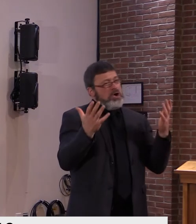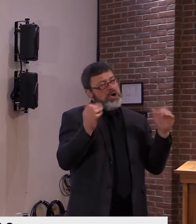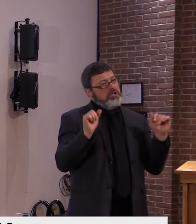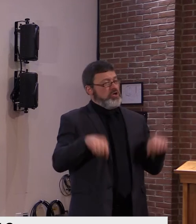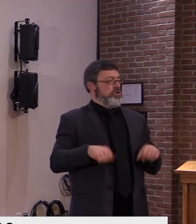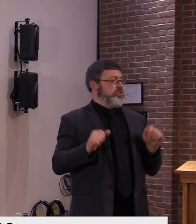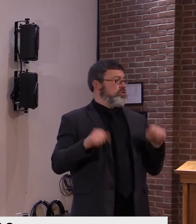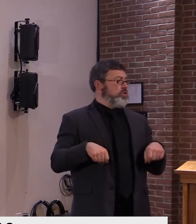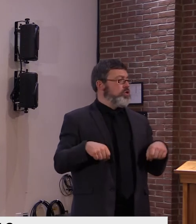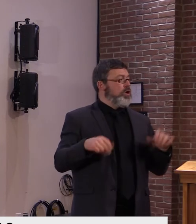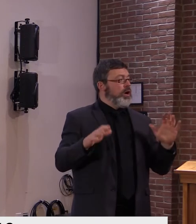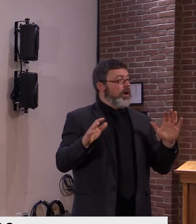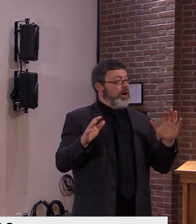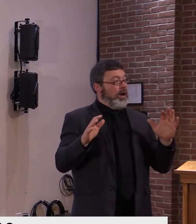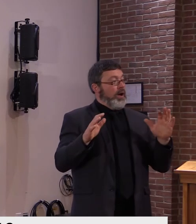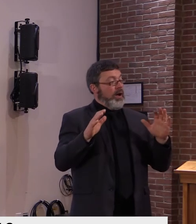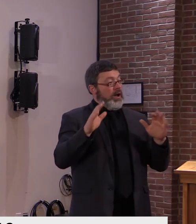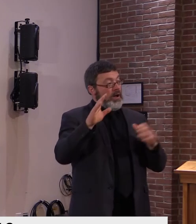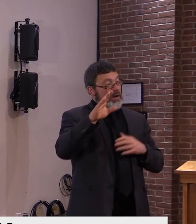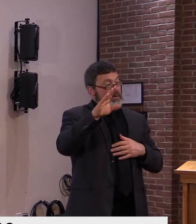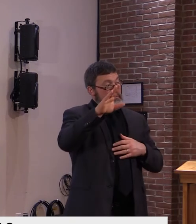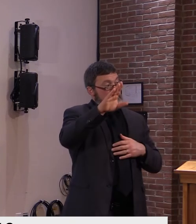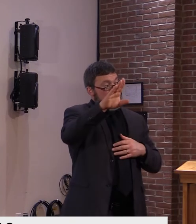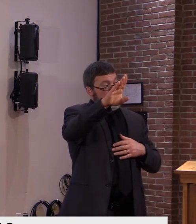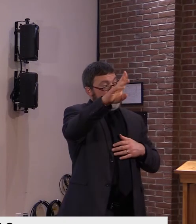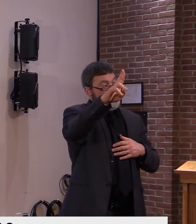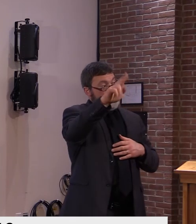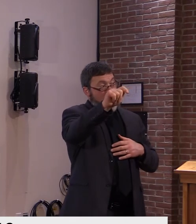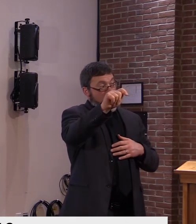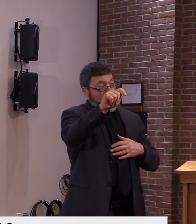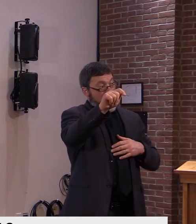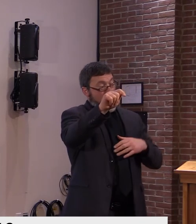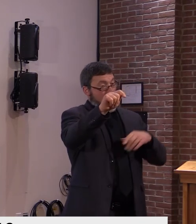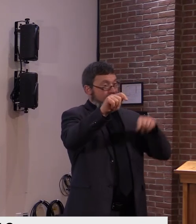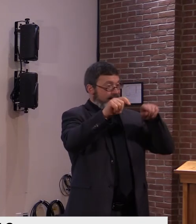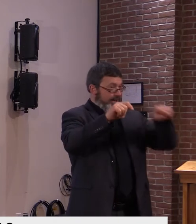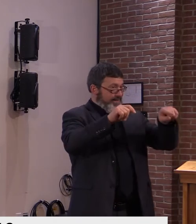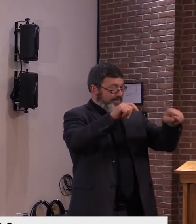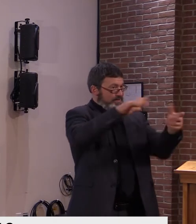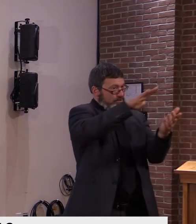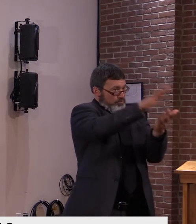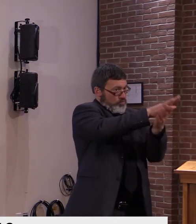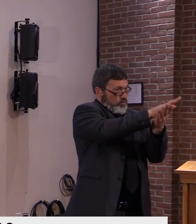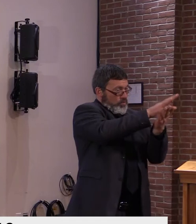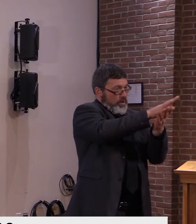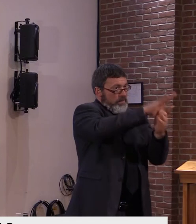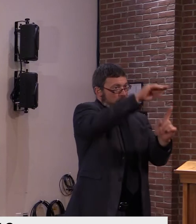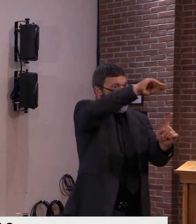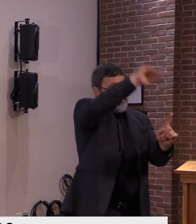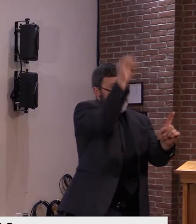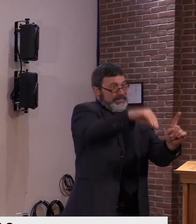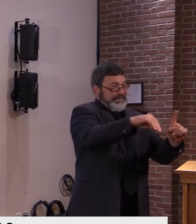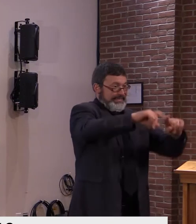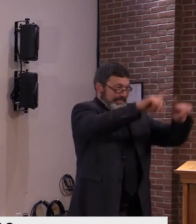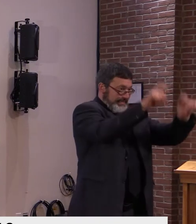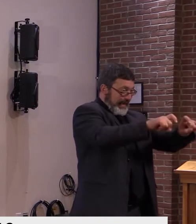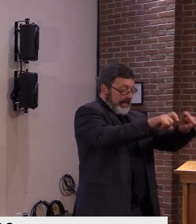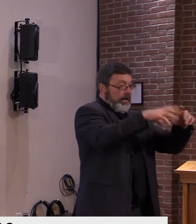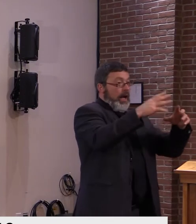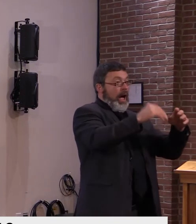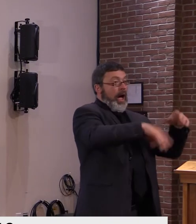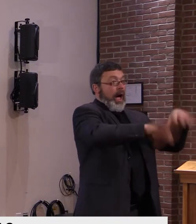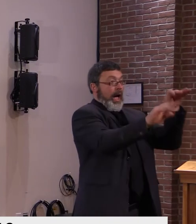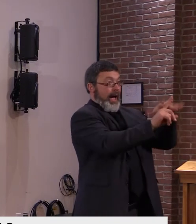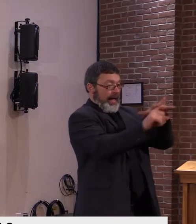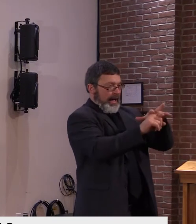from the overall positivity rate in the state, of course, is because, by definition, the population you're doing surveillance testing